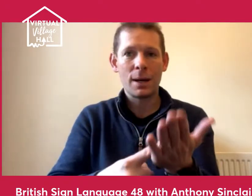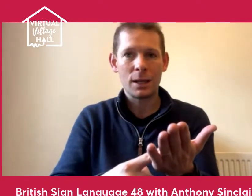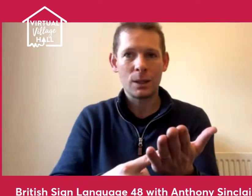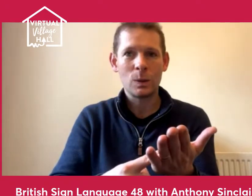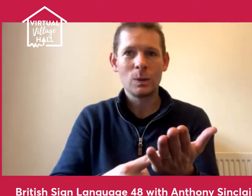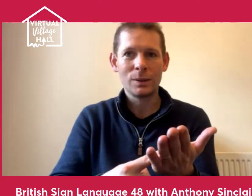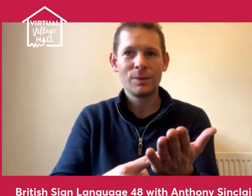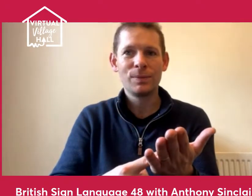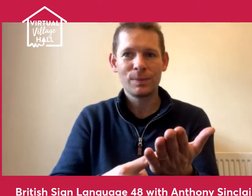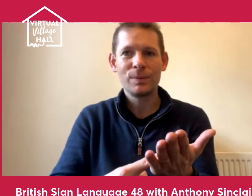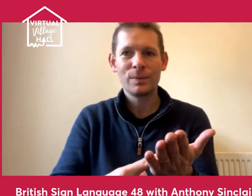£4,